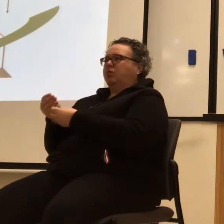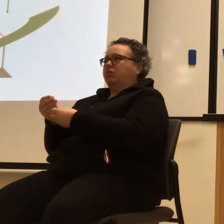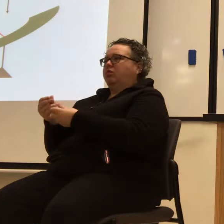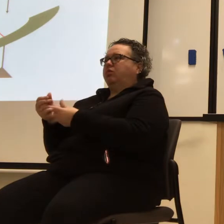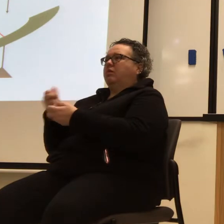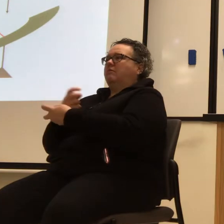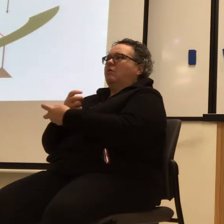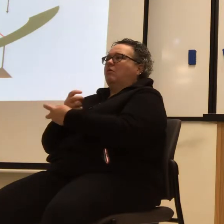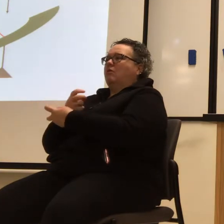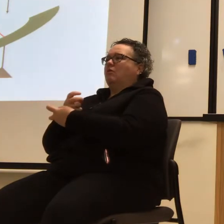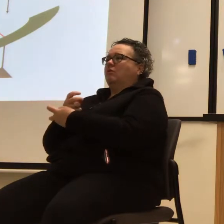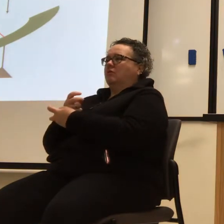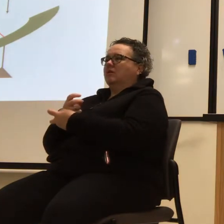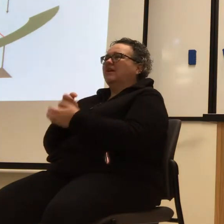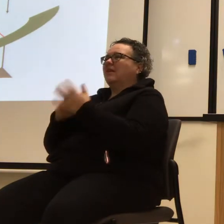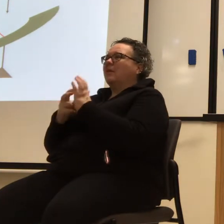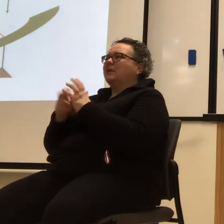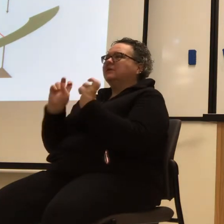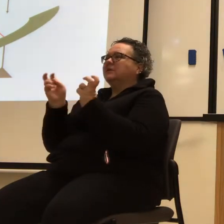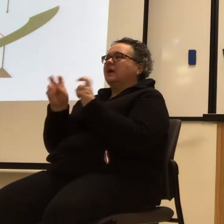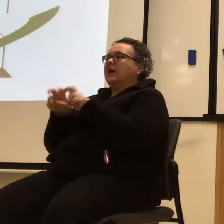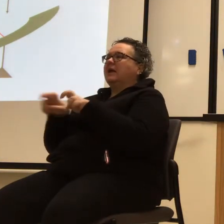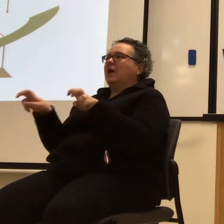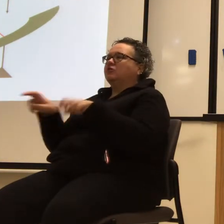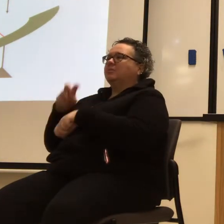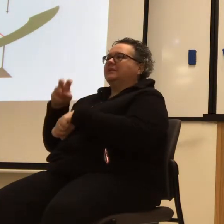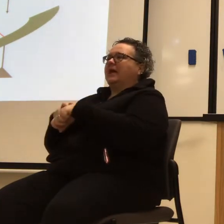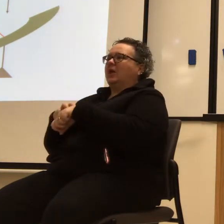that basically means couch potato.